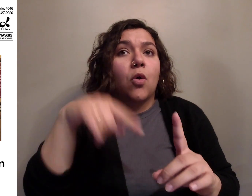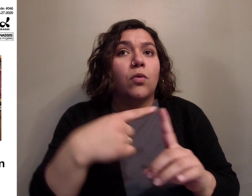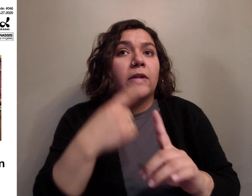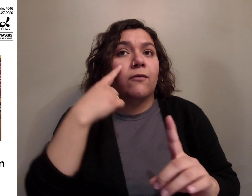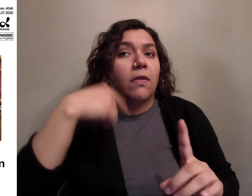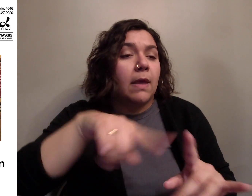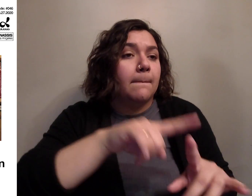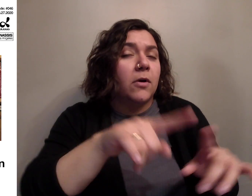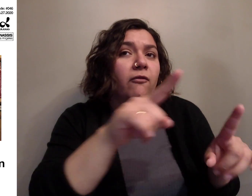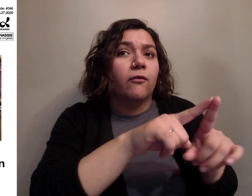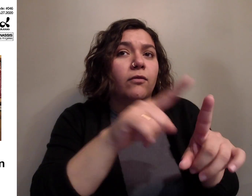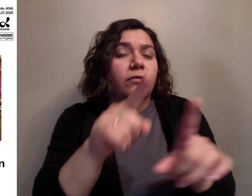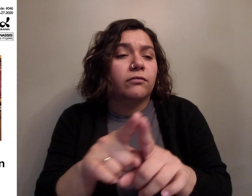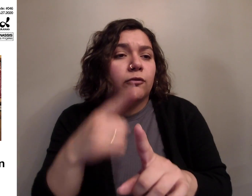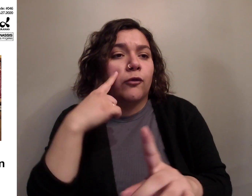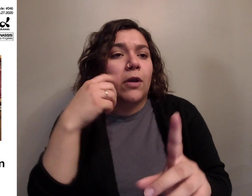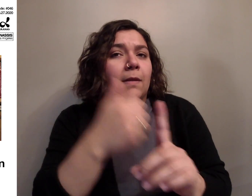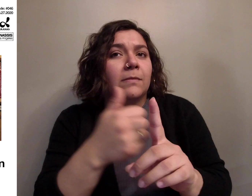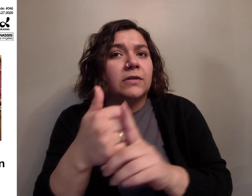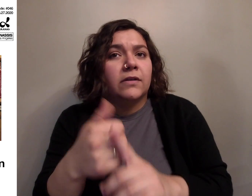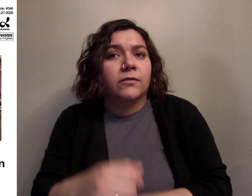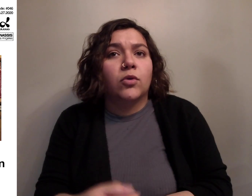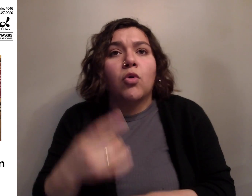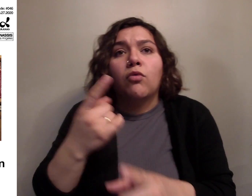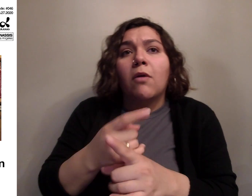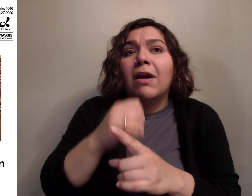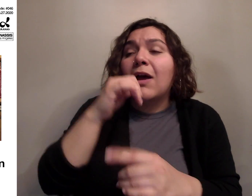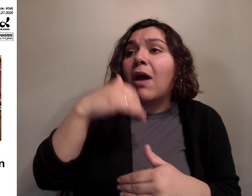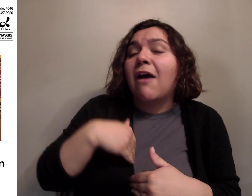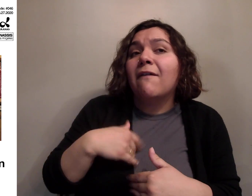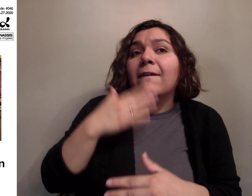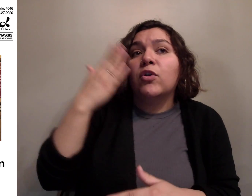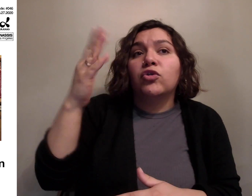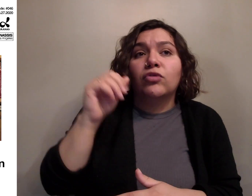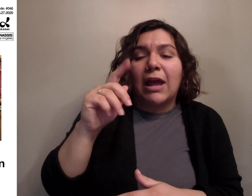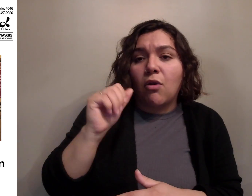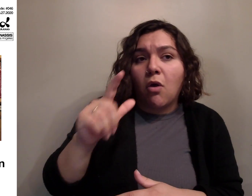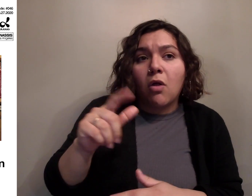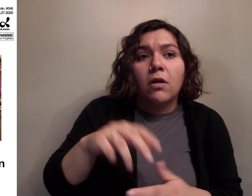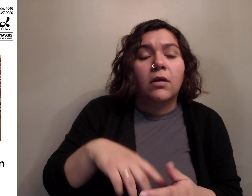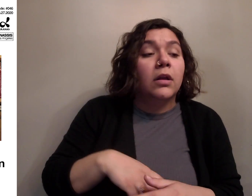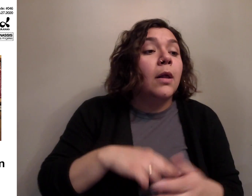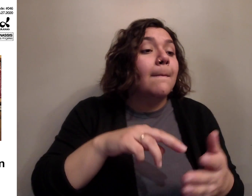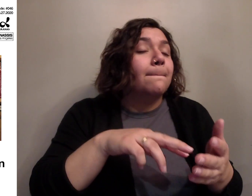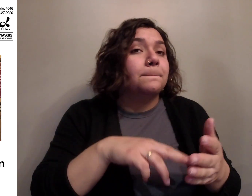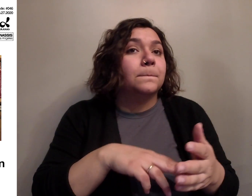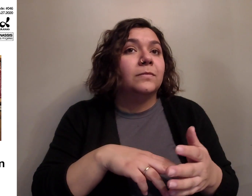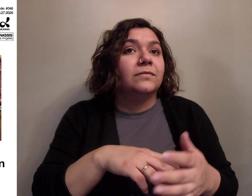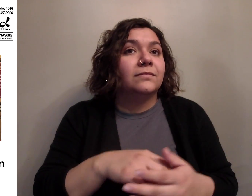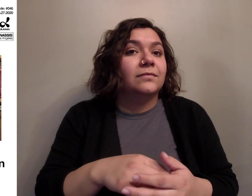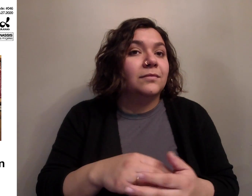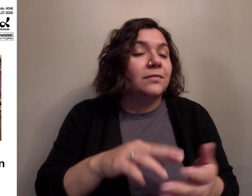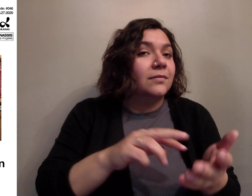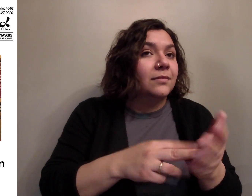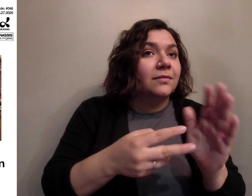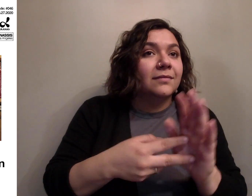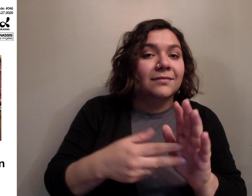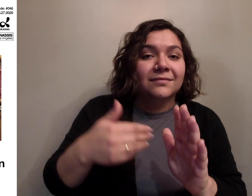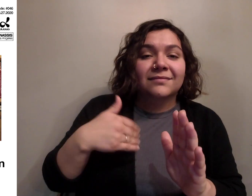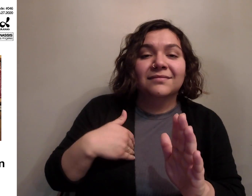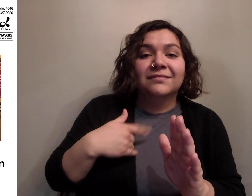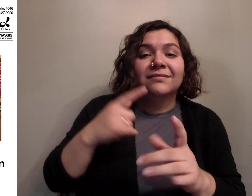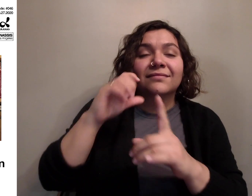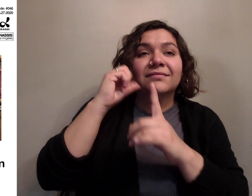but for themselves. Of course, yeah. I mean, I don't know the future at all. You sort of envision a range